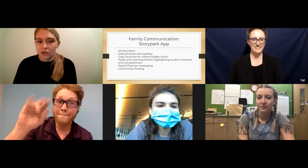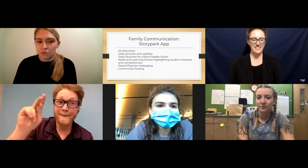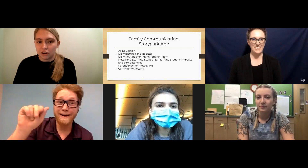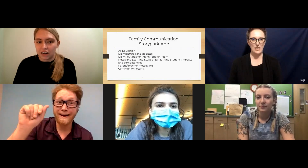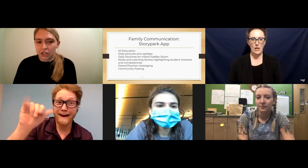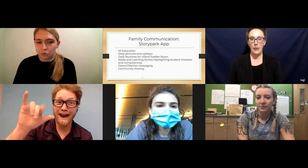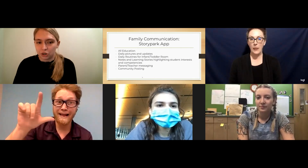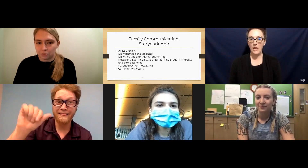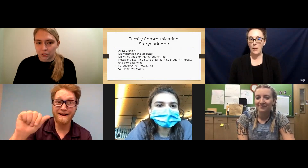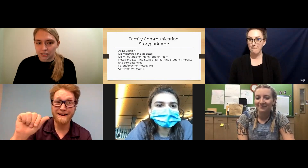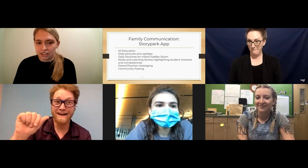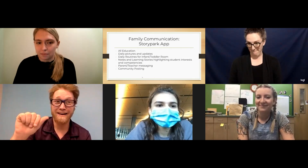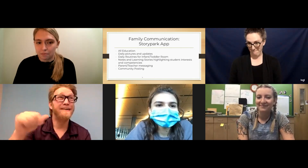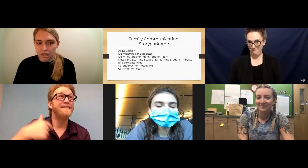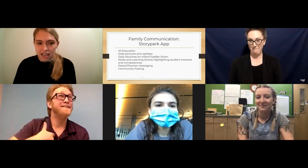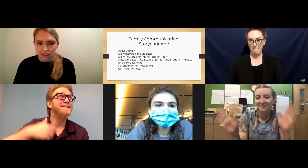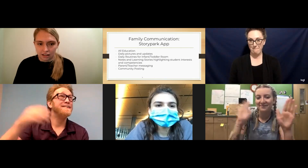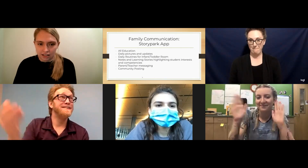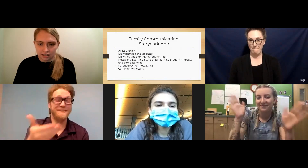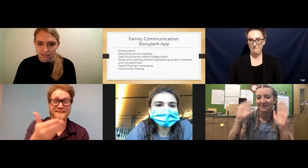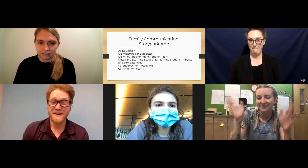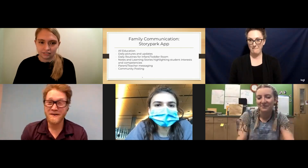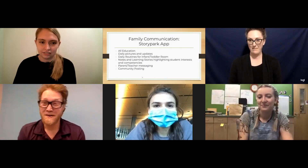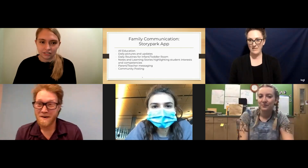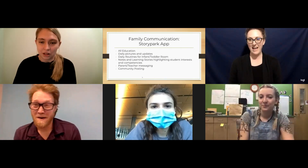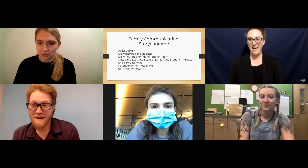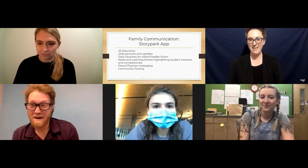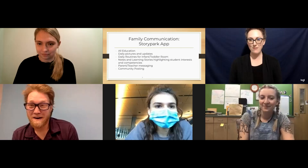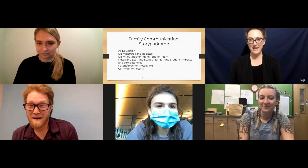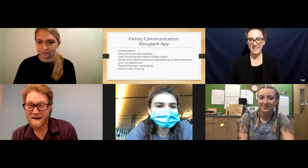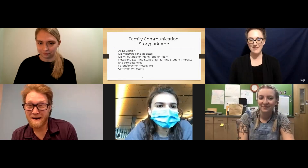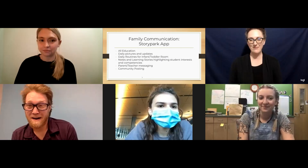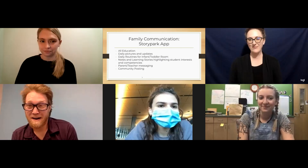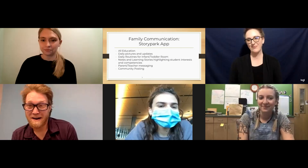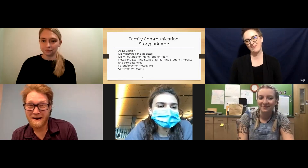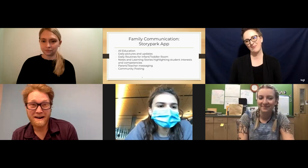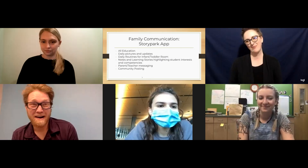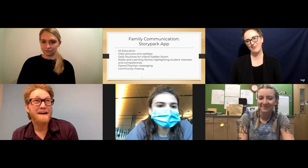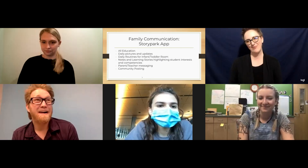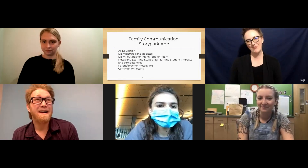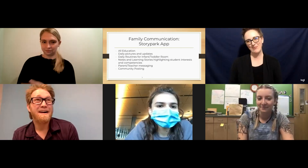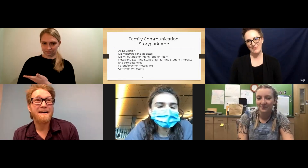All right, one more very important person, Michaela. Welcome. Hi, everybody.